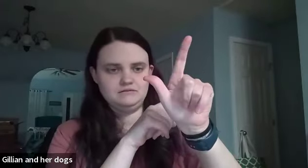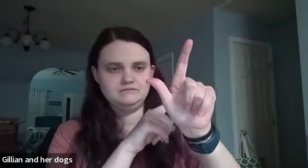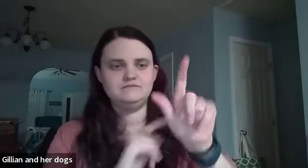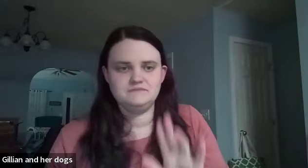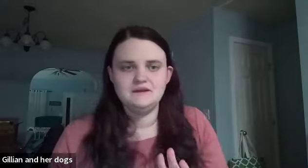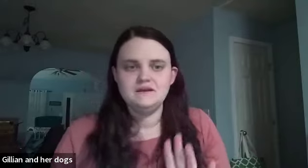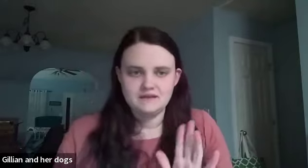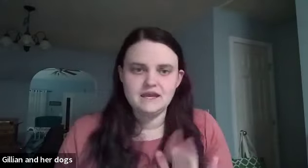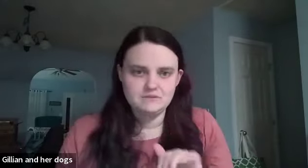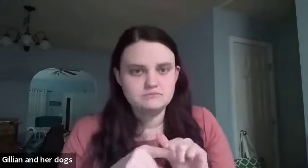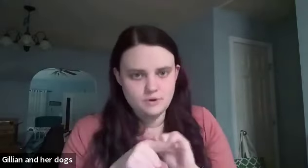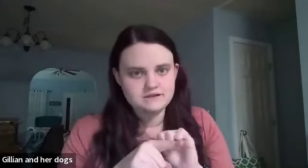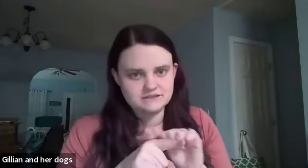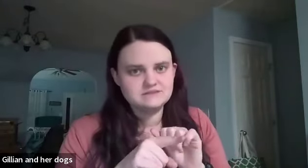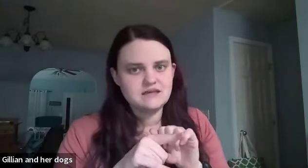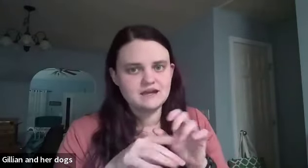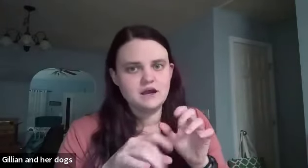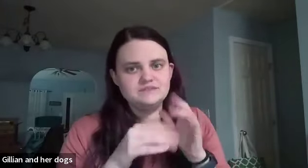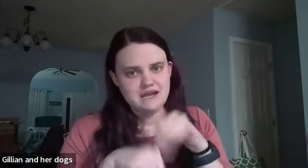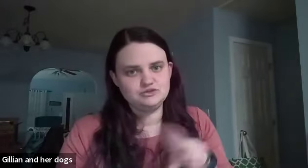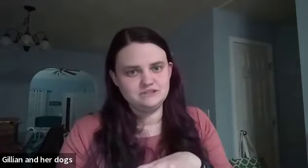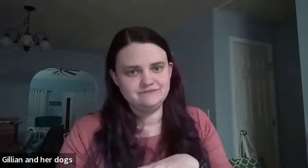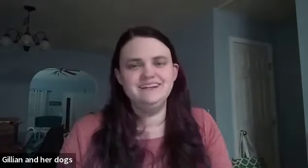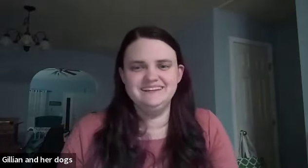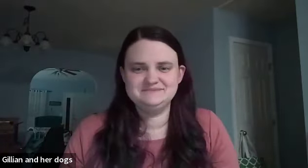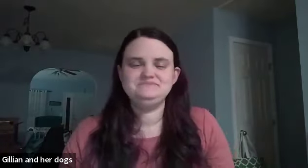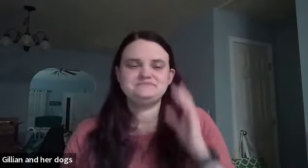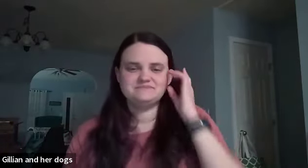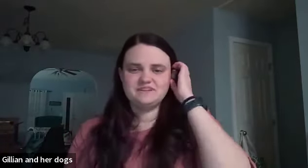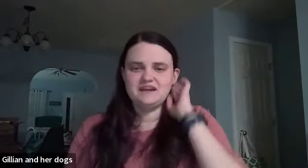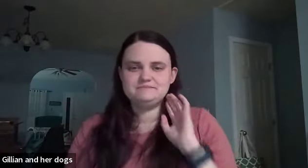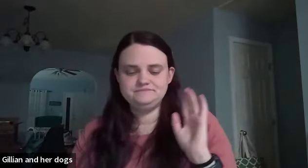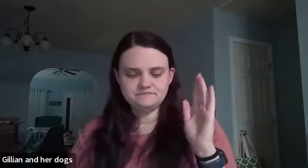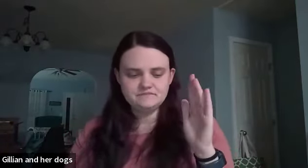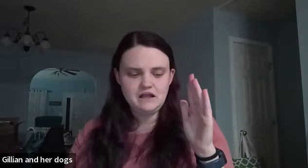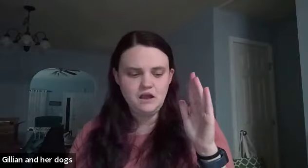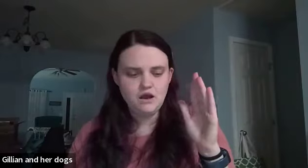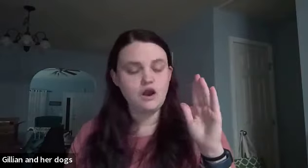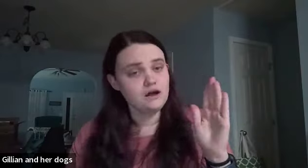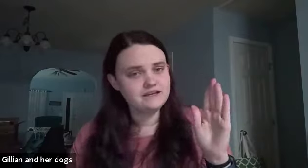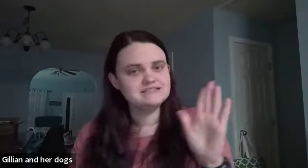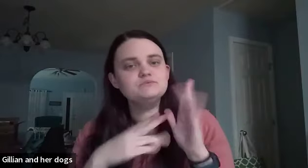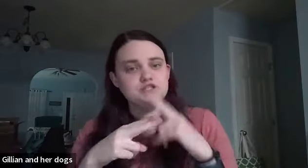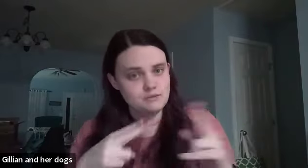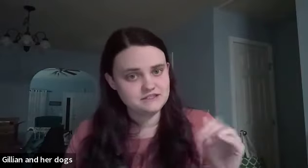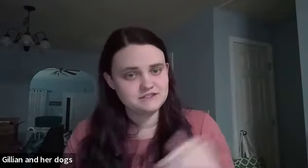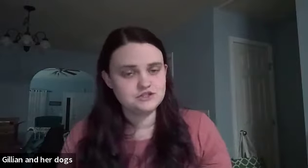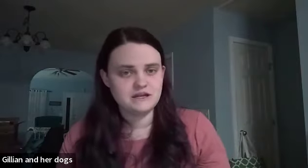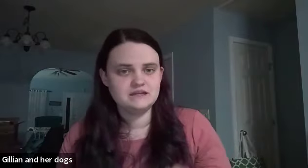L. Again, practice. That comes naturally. Okay. Our August, we do go back to the shorthand,